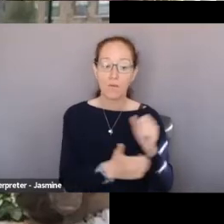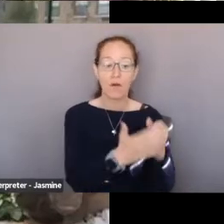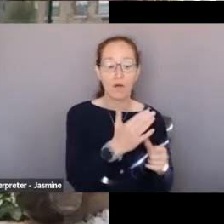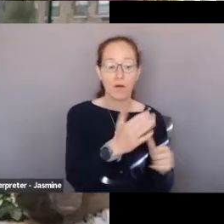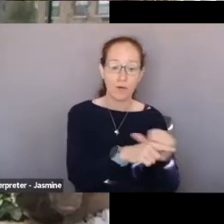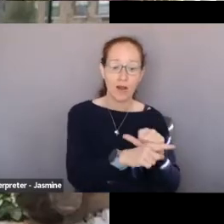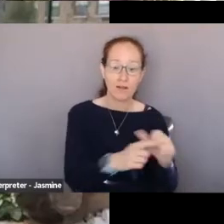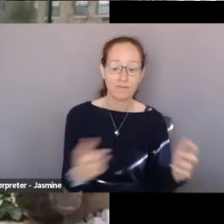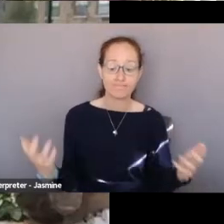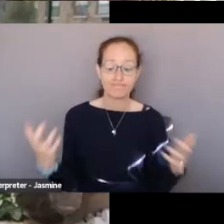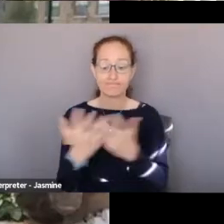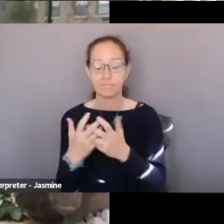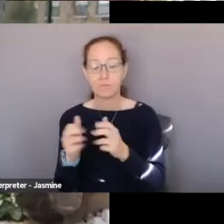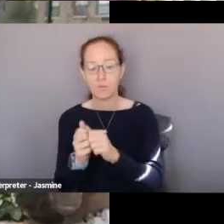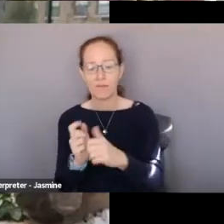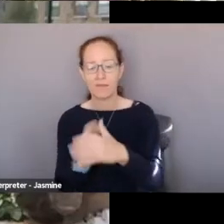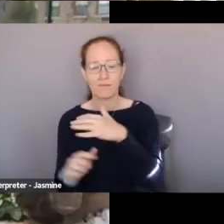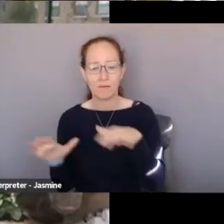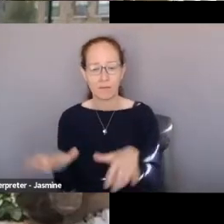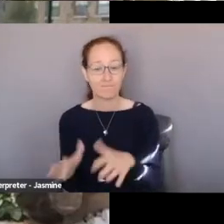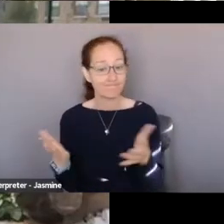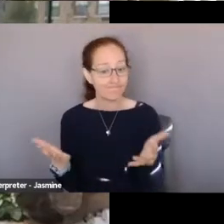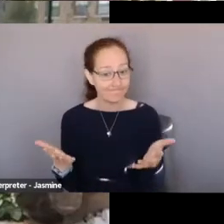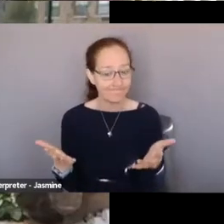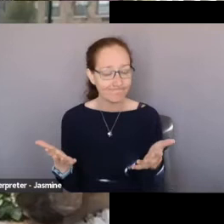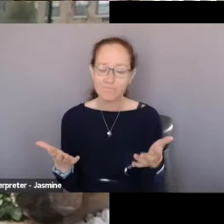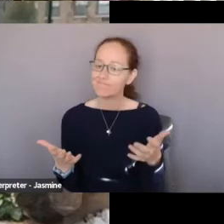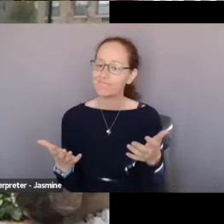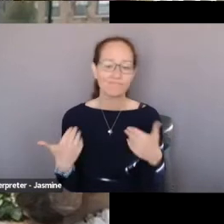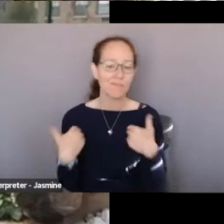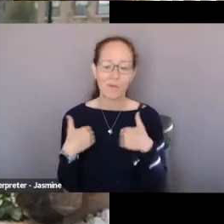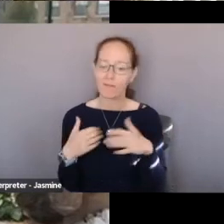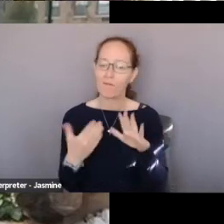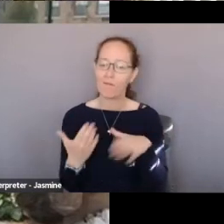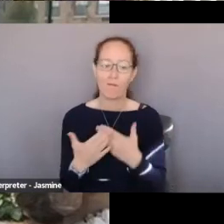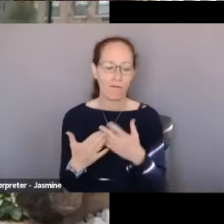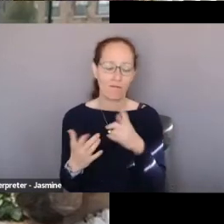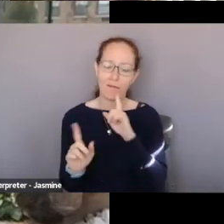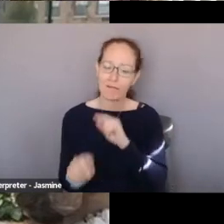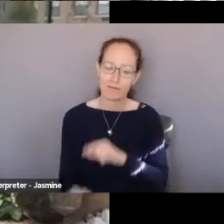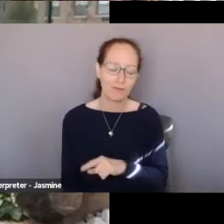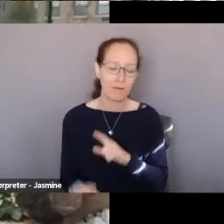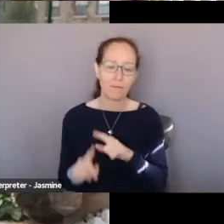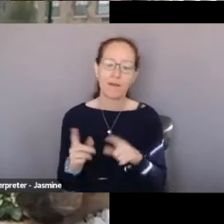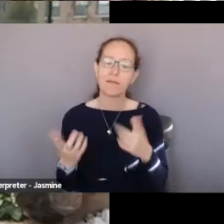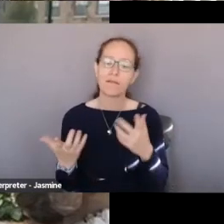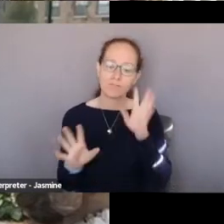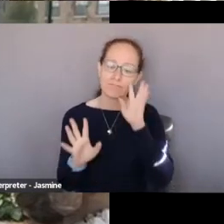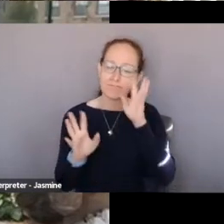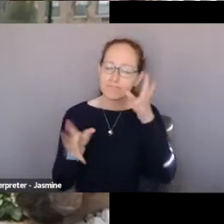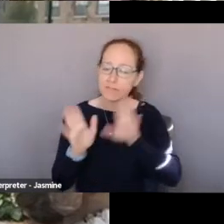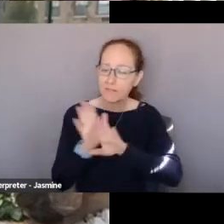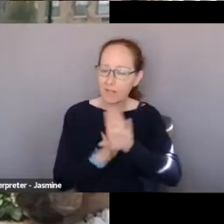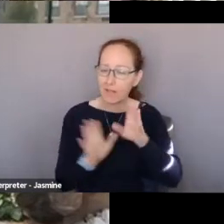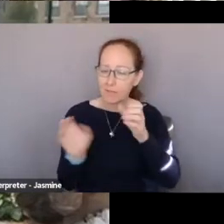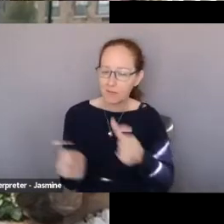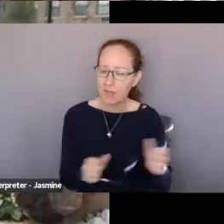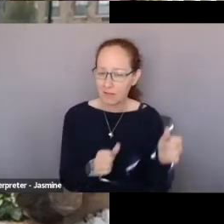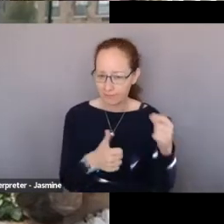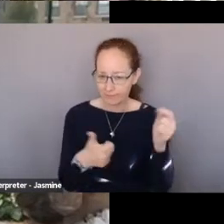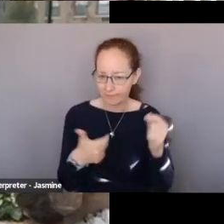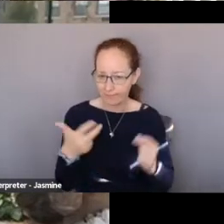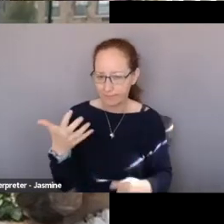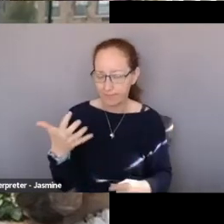environmental action. I certainly don't have all the answers, but I've developed some strategies. So we decided this year to